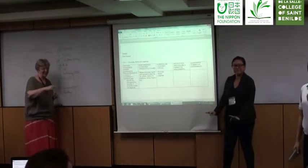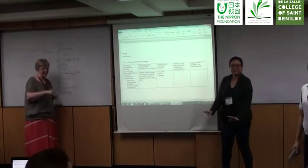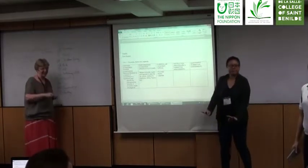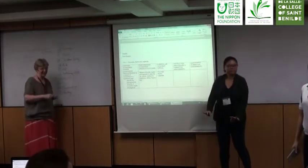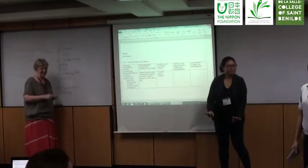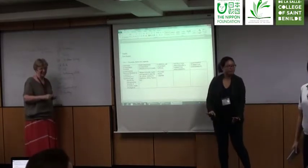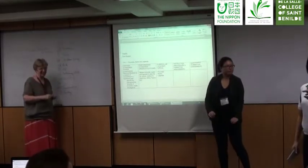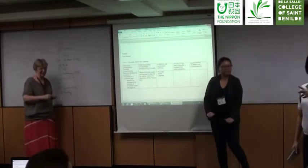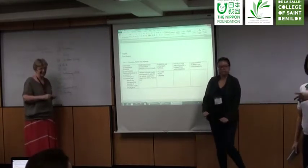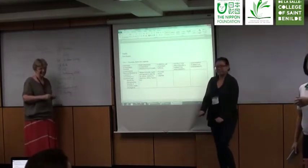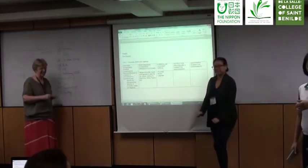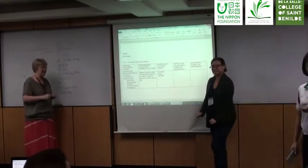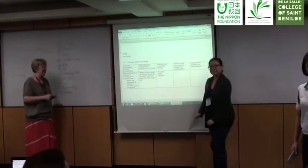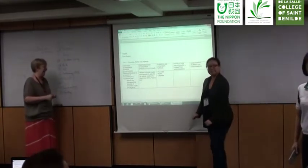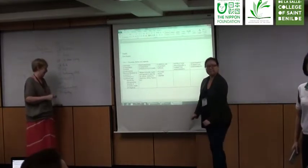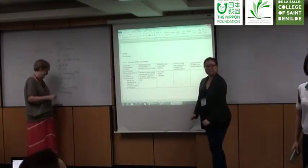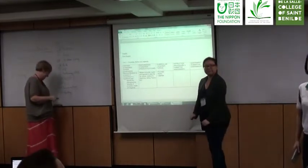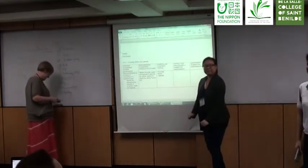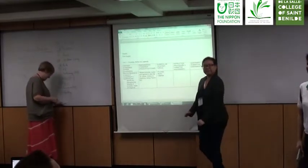Sorry, I'm just making changes.